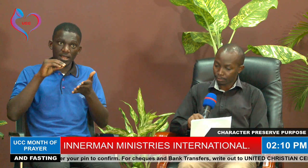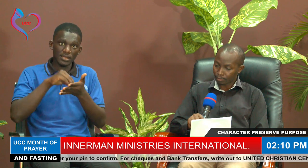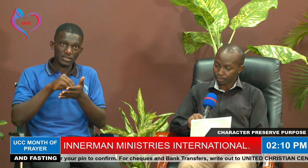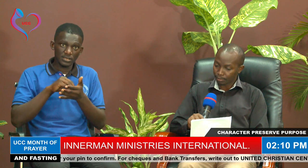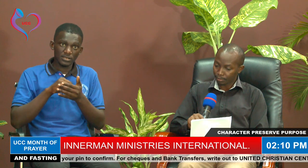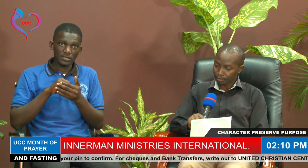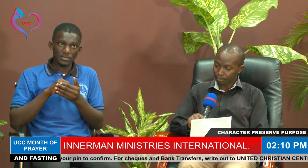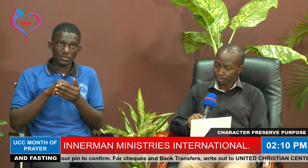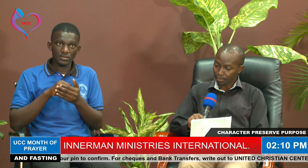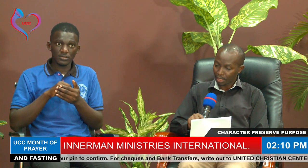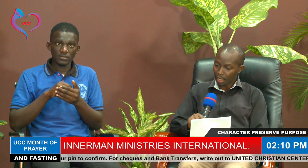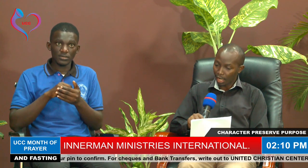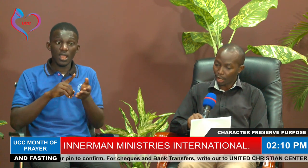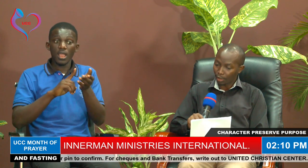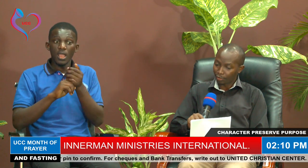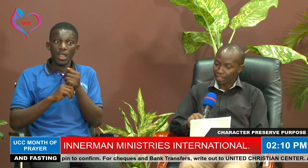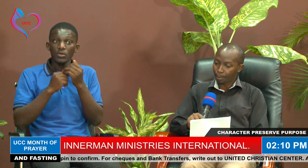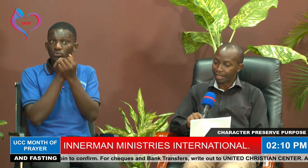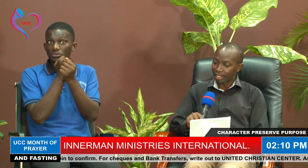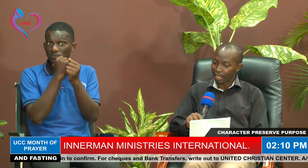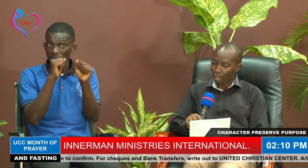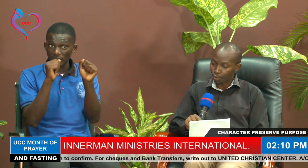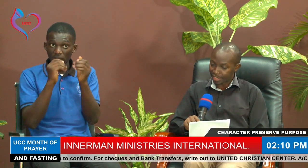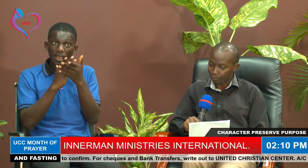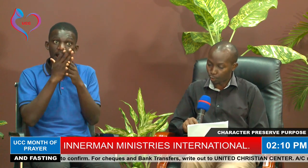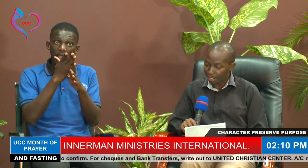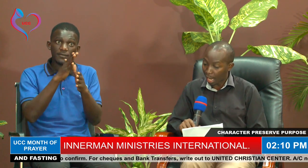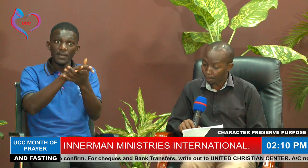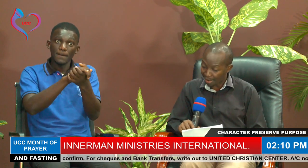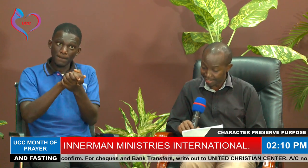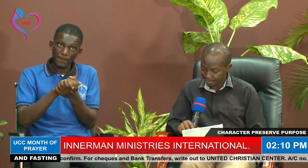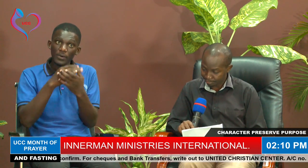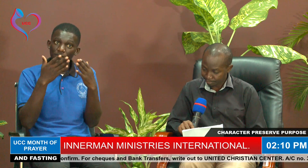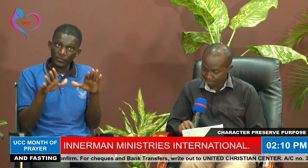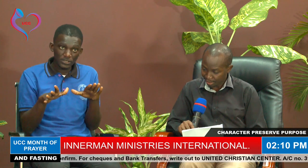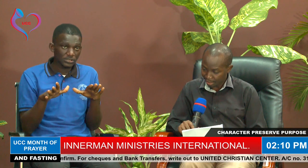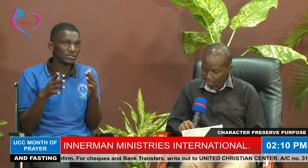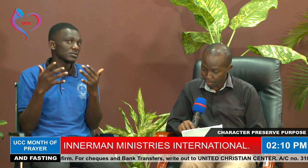I got saved when I got saved when I'm married.